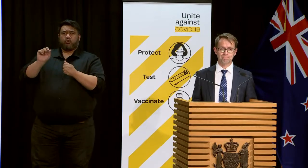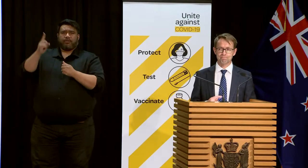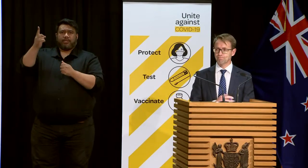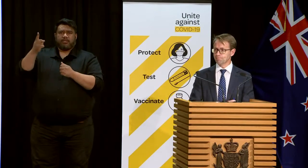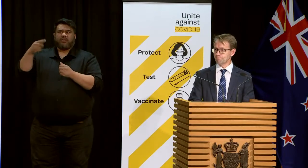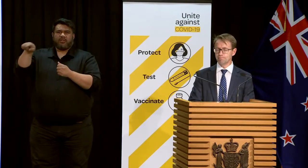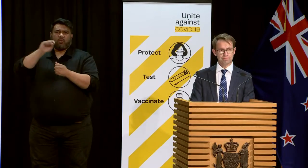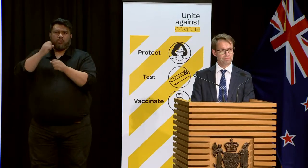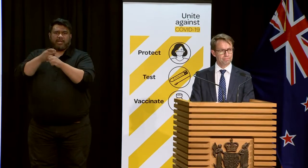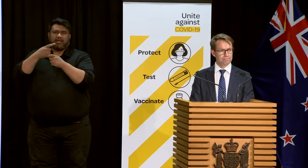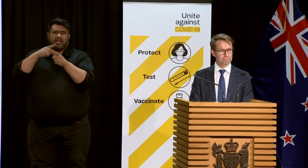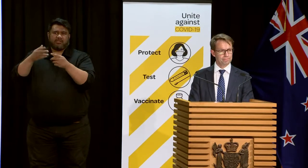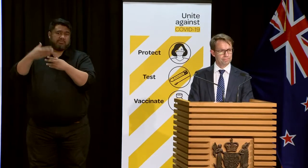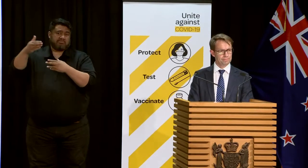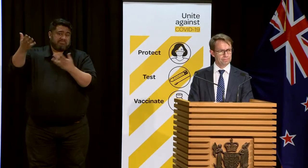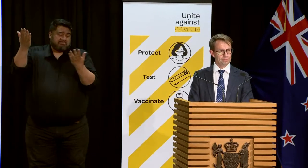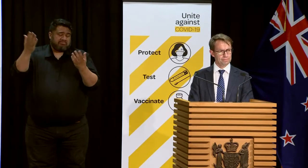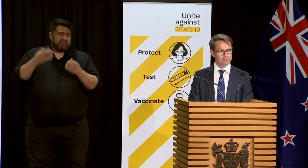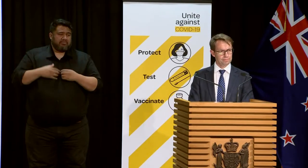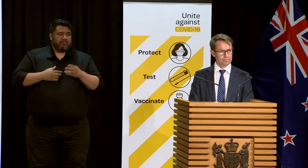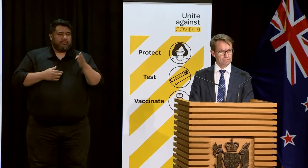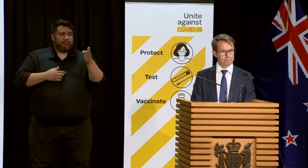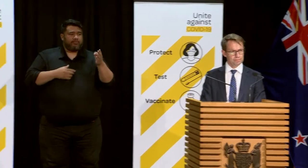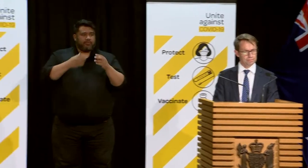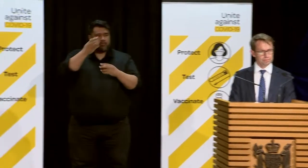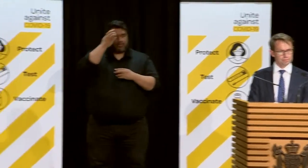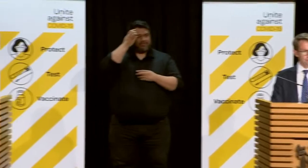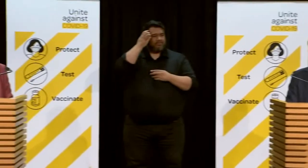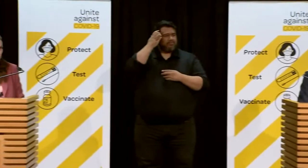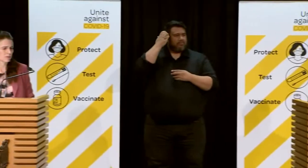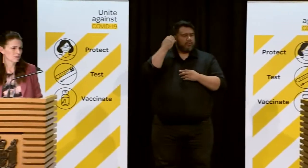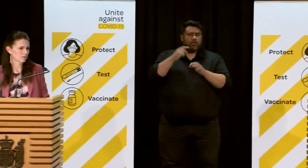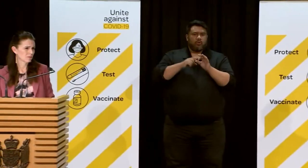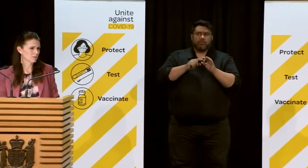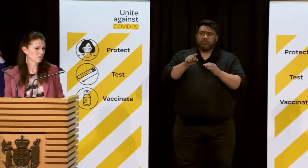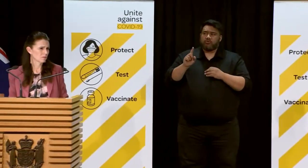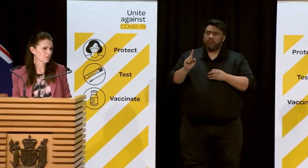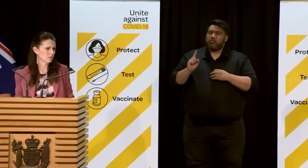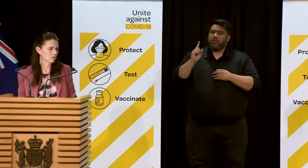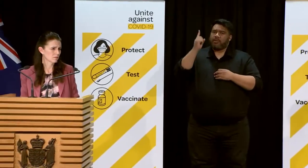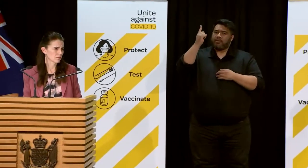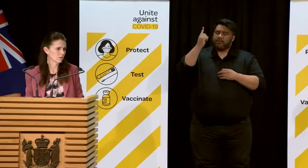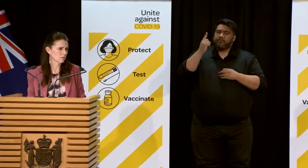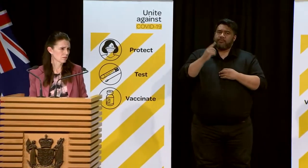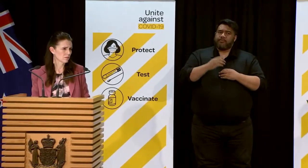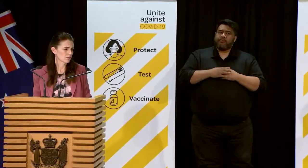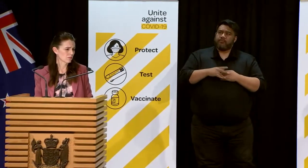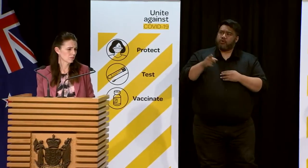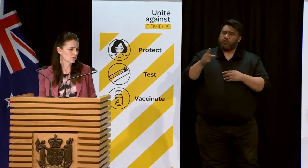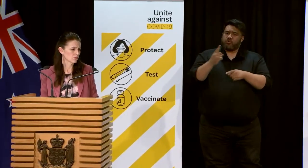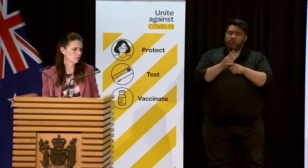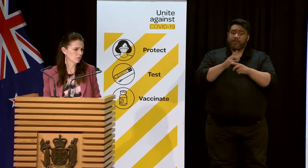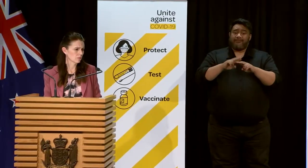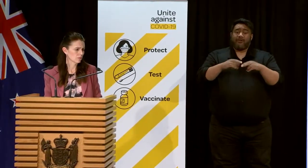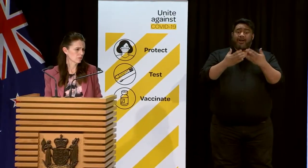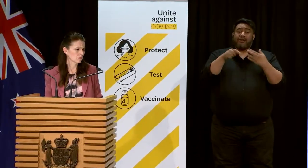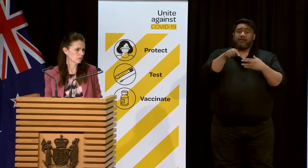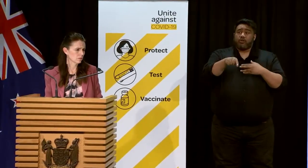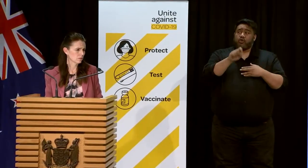that. Yeah. Prime Minister, will the vaccination threshold or milestone you talk about on Friday, will